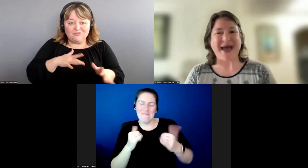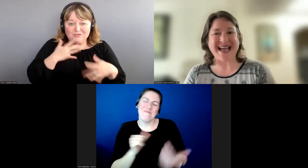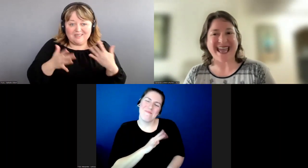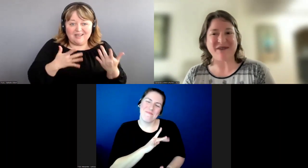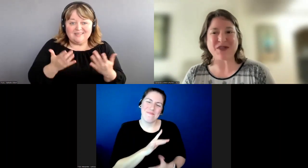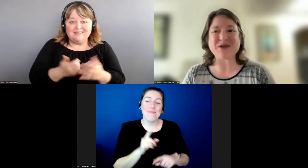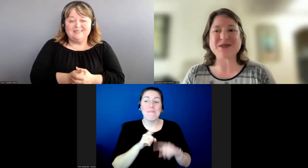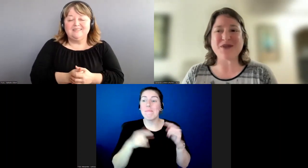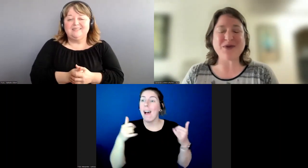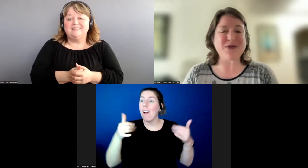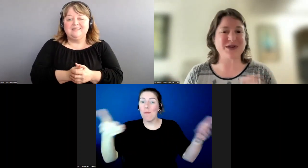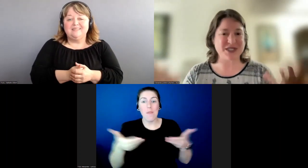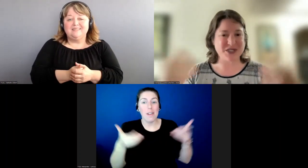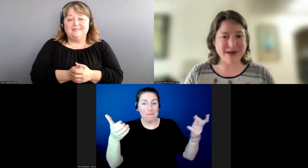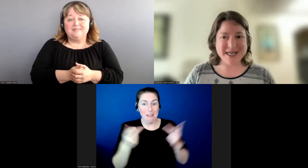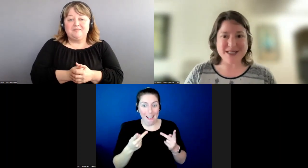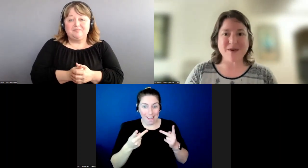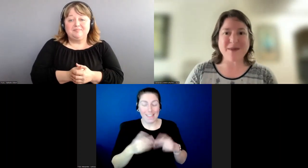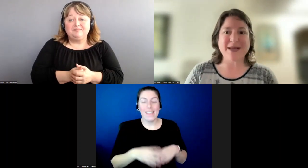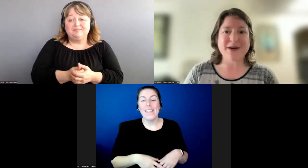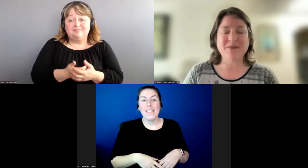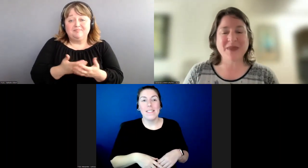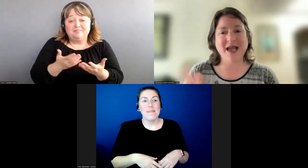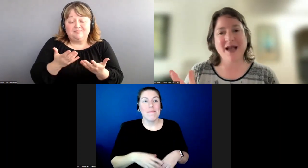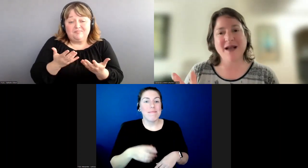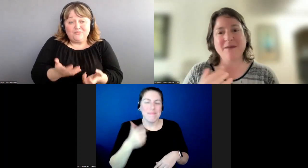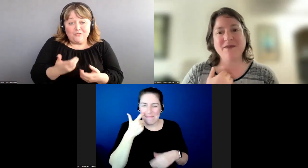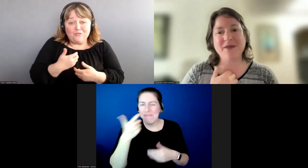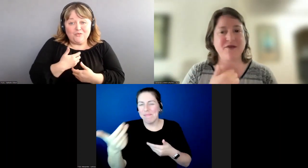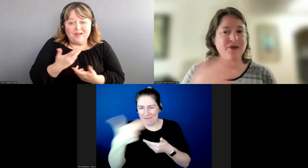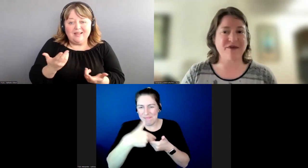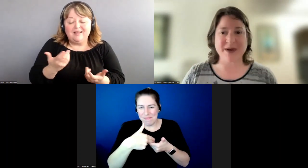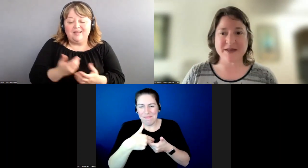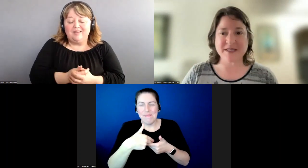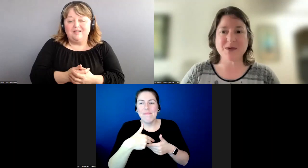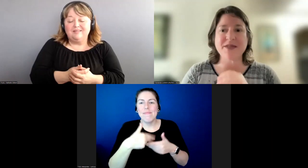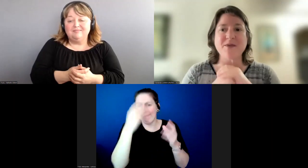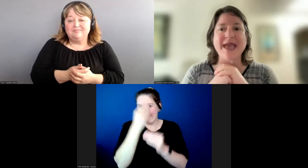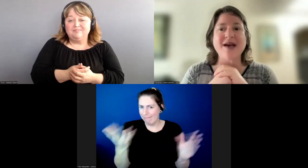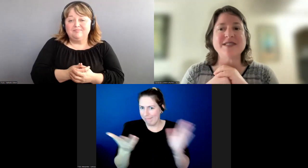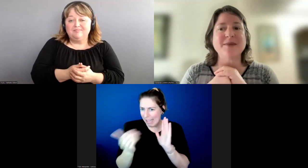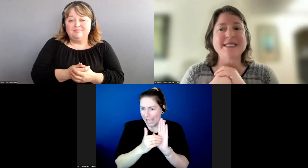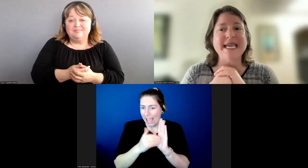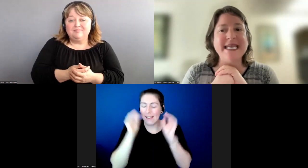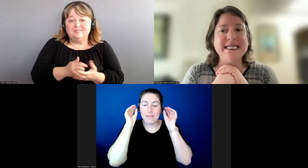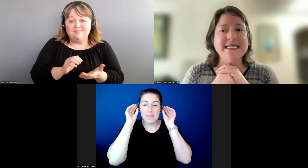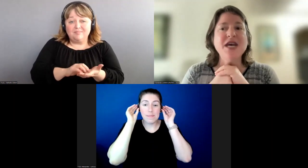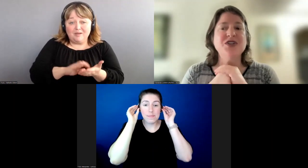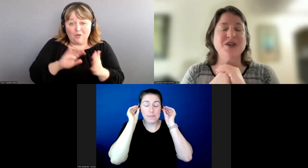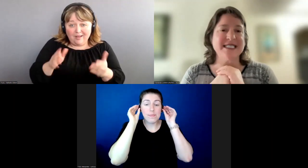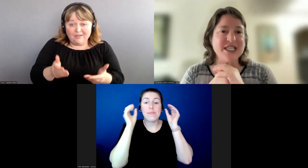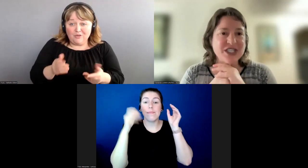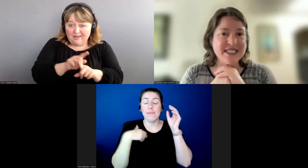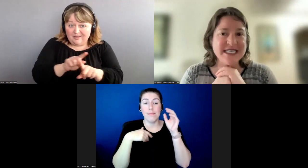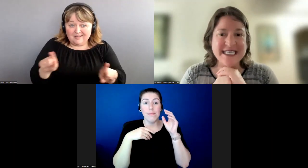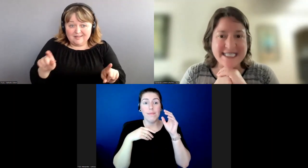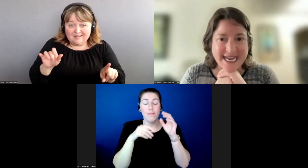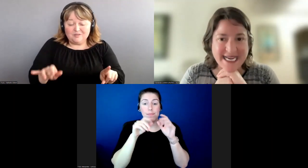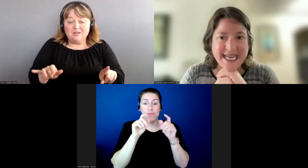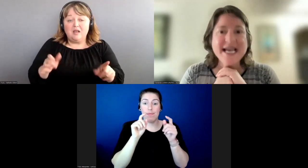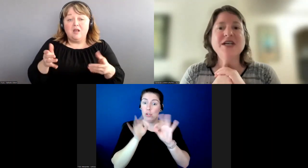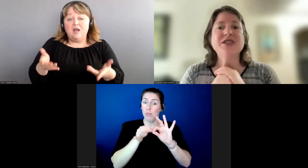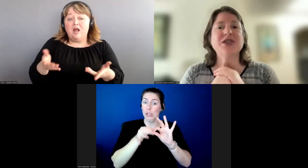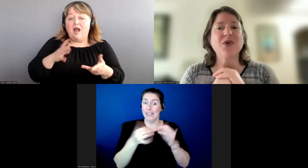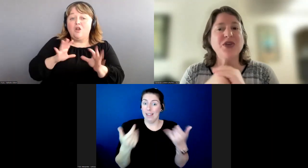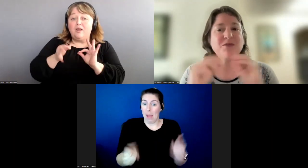you back. And for those of you who are just joining us, a reminder for everyone else as well, that we have simultaneous translation